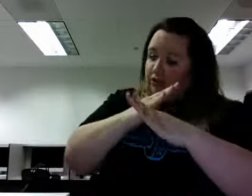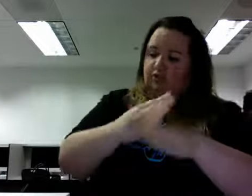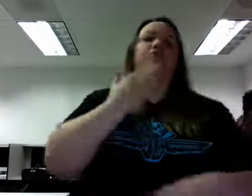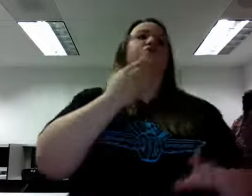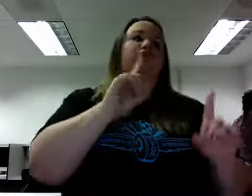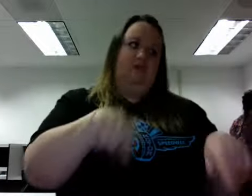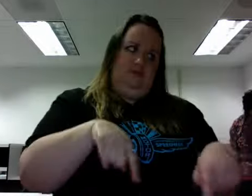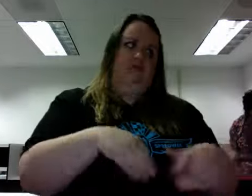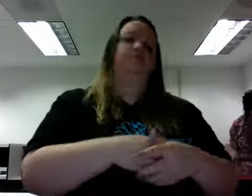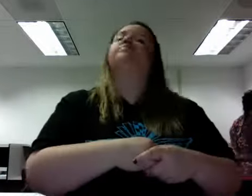not hurt.